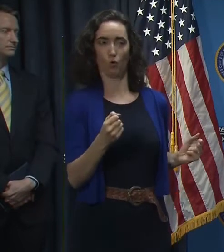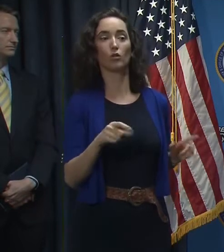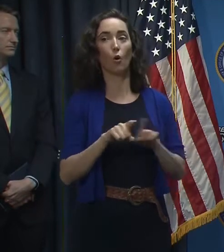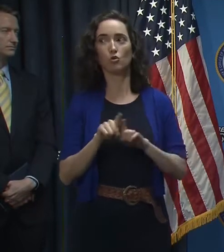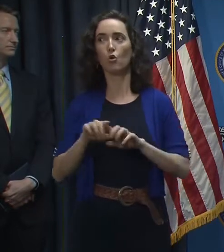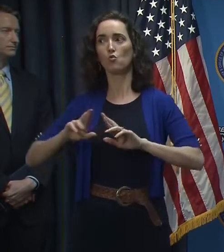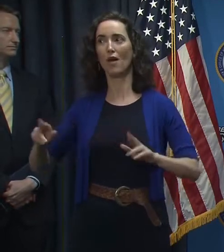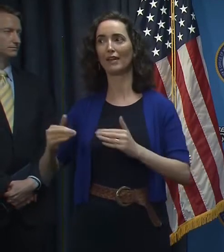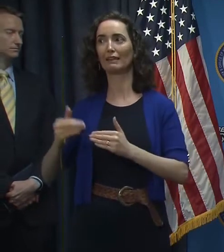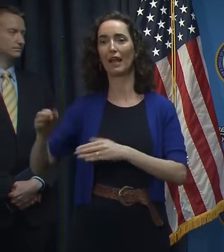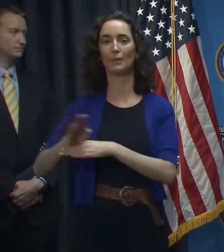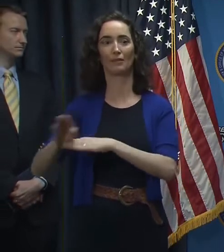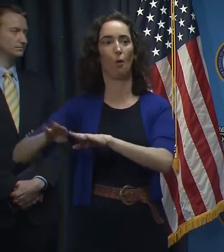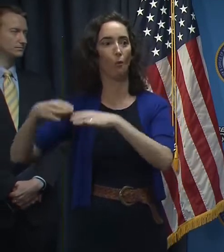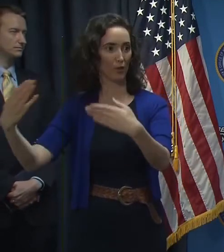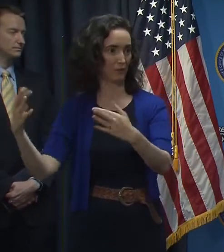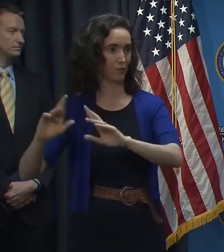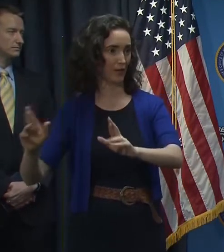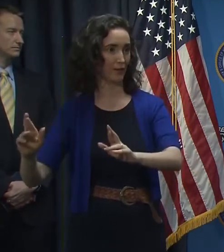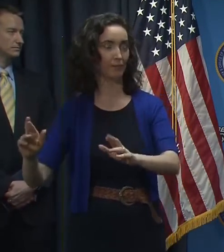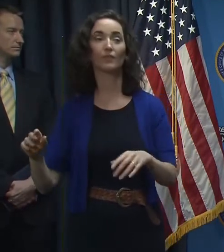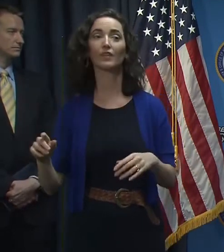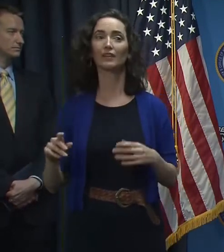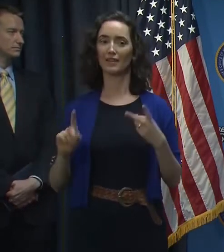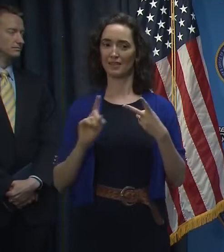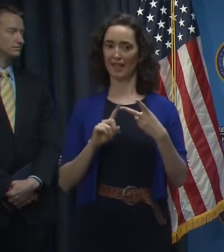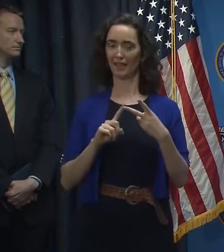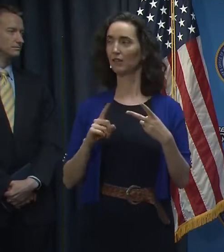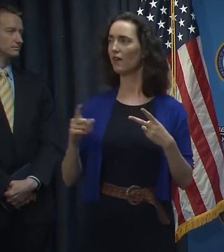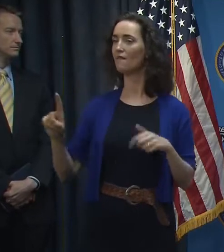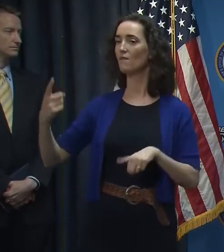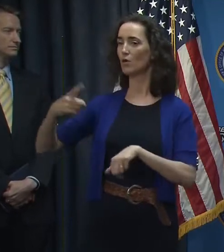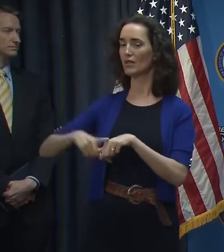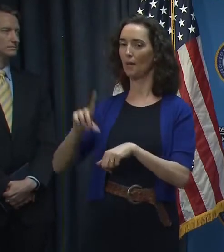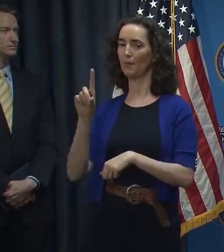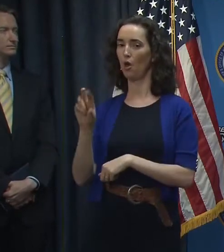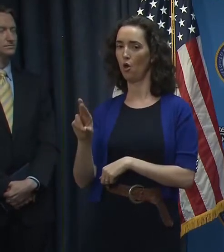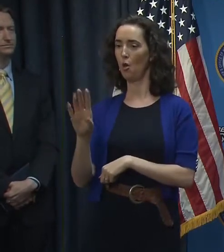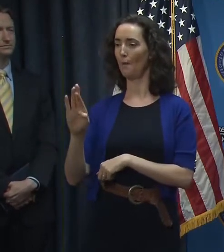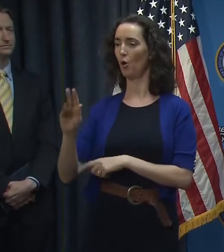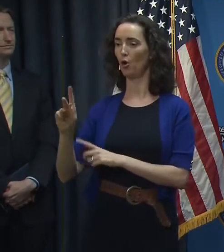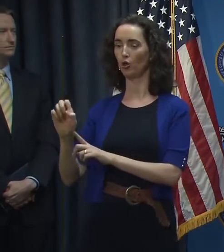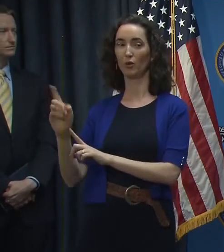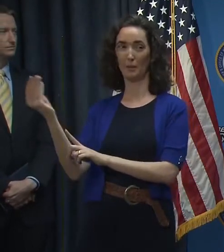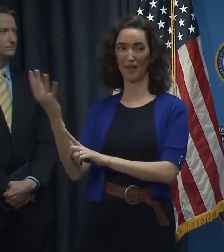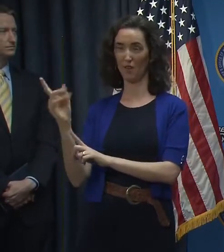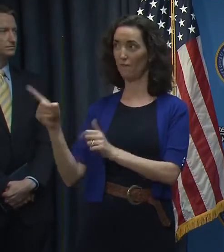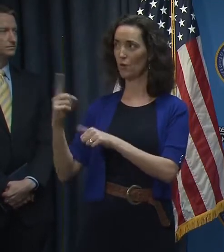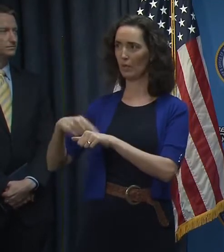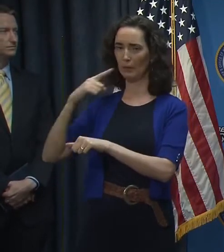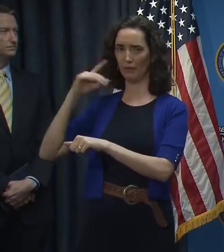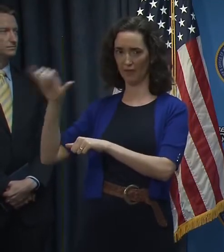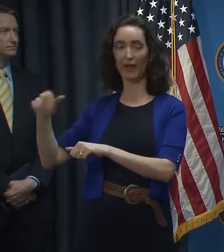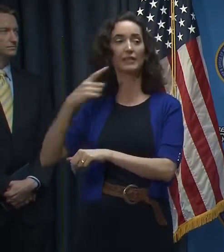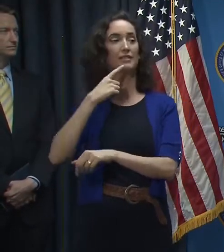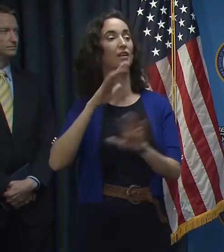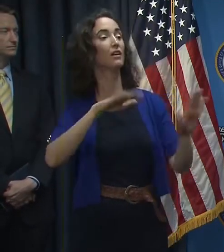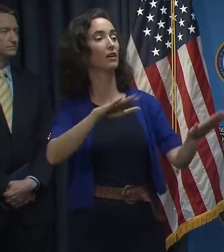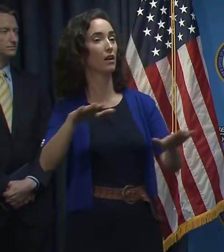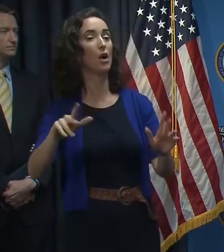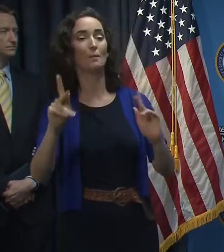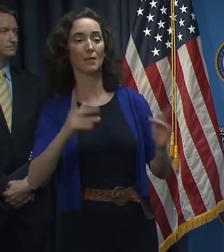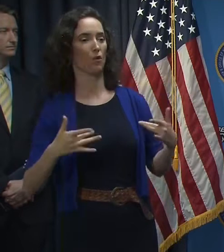time that I recall hearing Dr. Birx mention this, is we are going to get to the point where we need to start testing people who